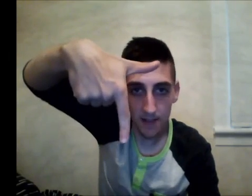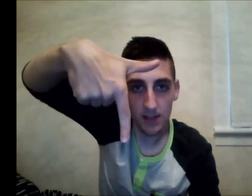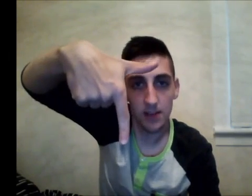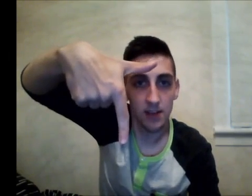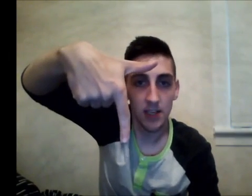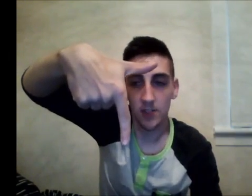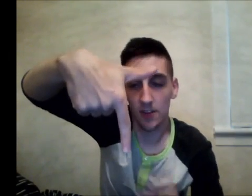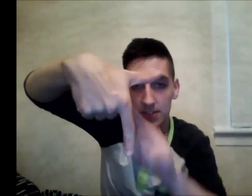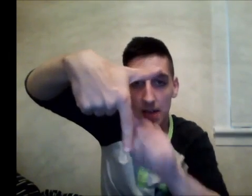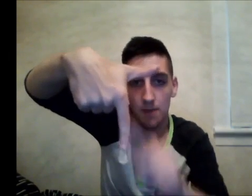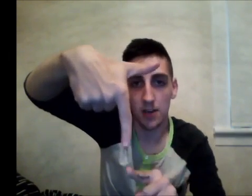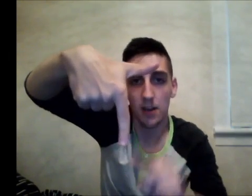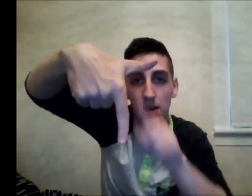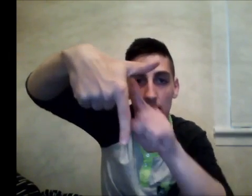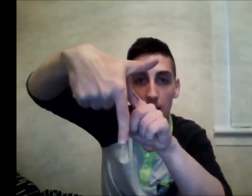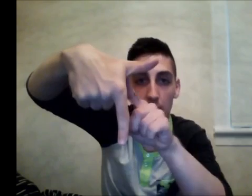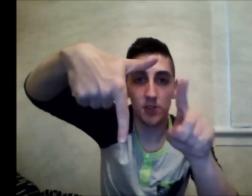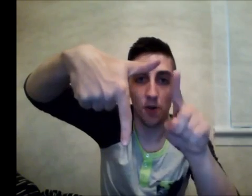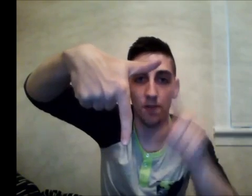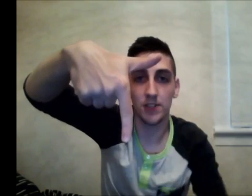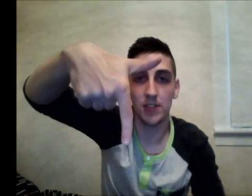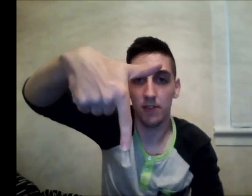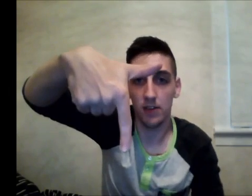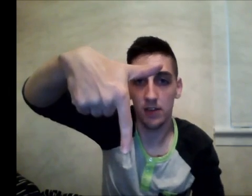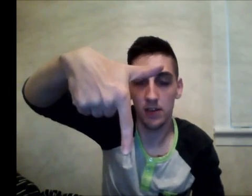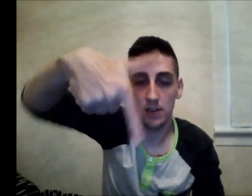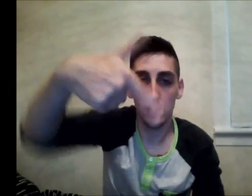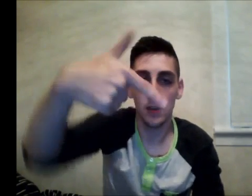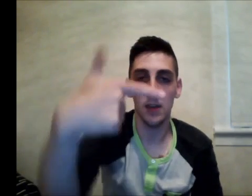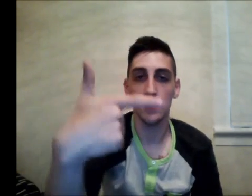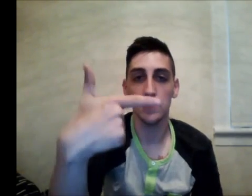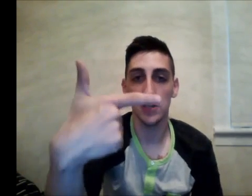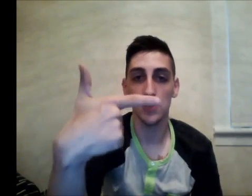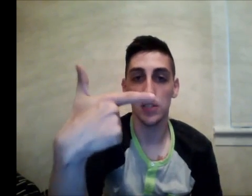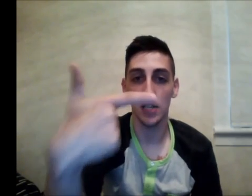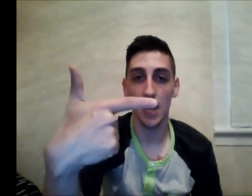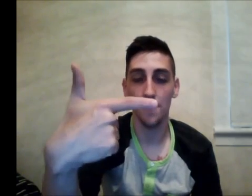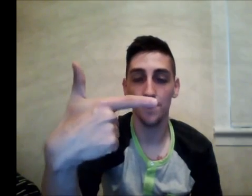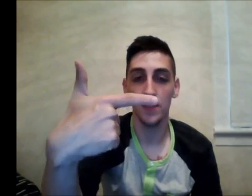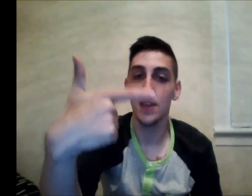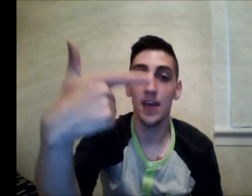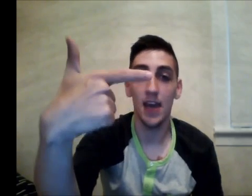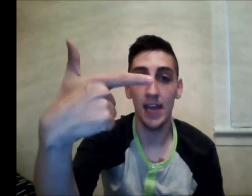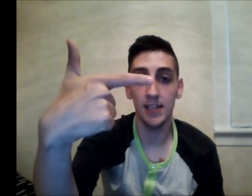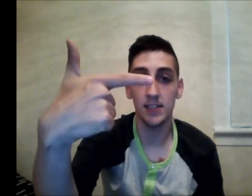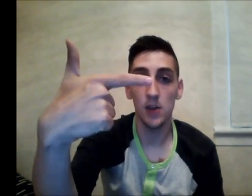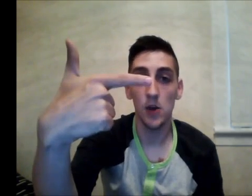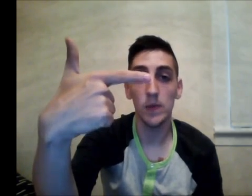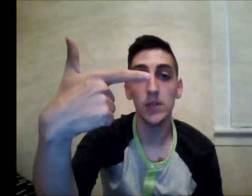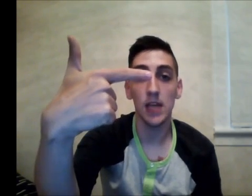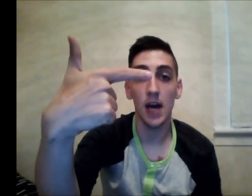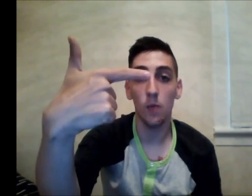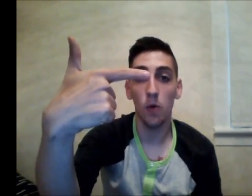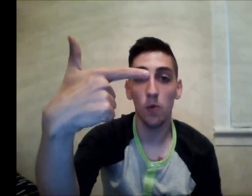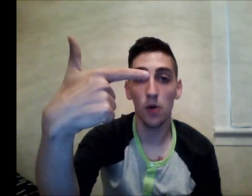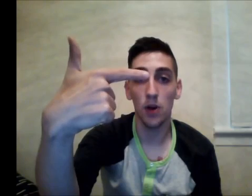so we've got the stem here, and a bit at the top for the 7. Okay, make sure it's like that. 8, we just add one more